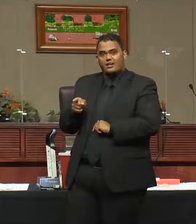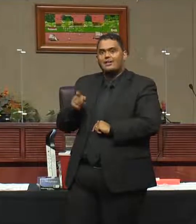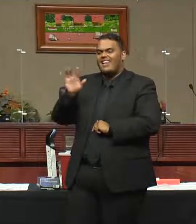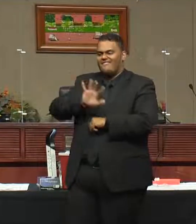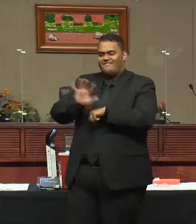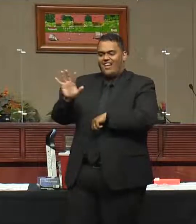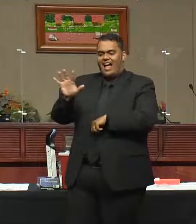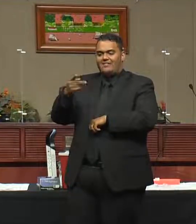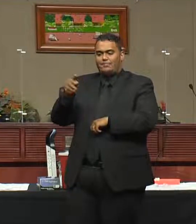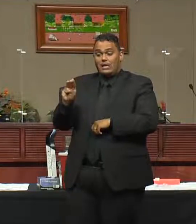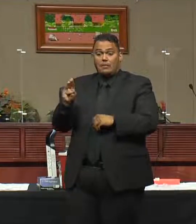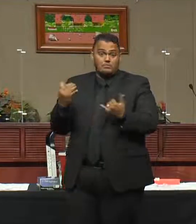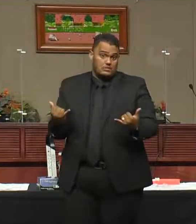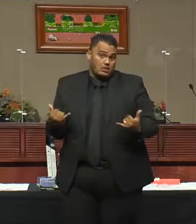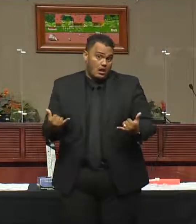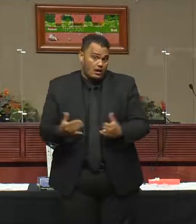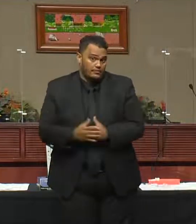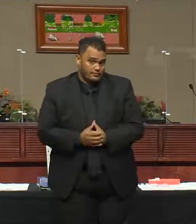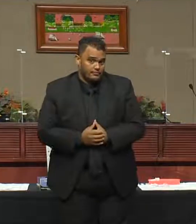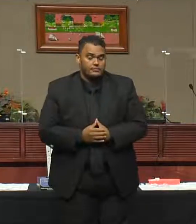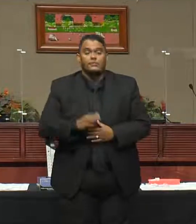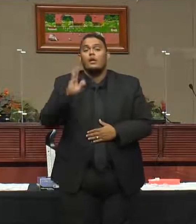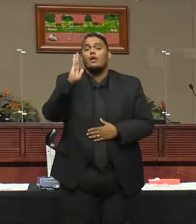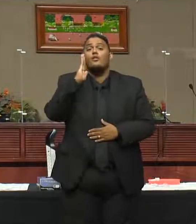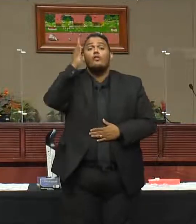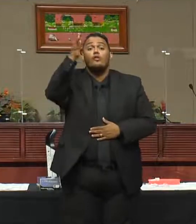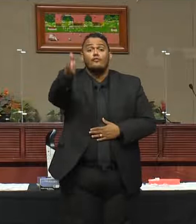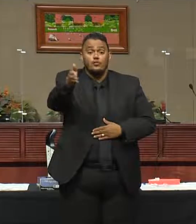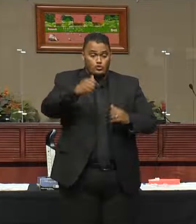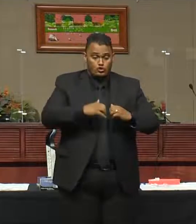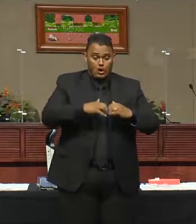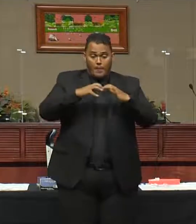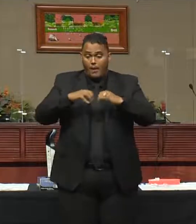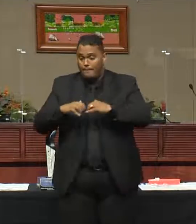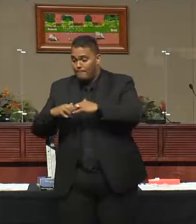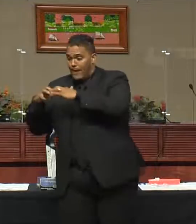today. Future sites will be announced and posted as